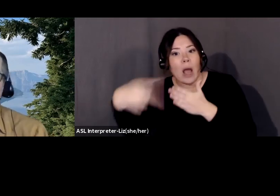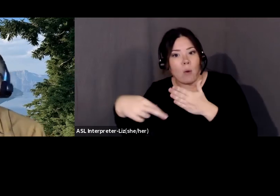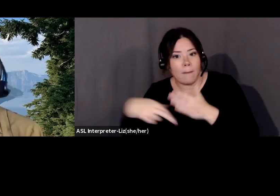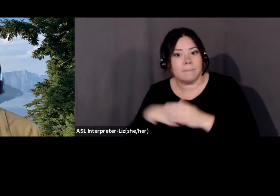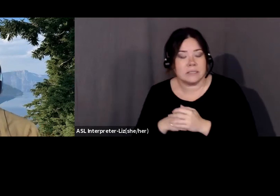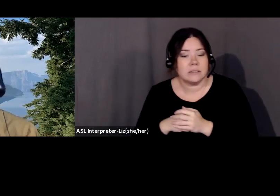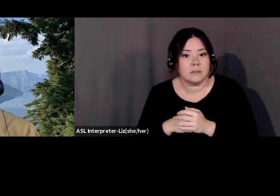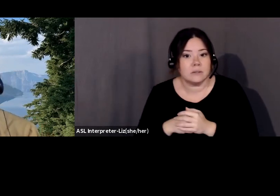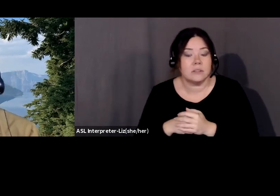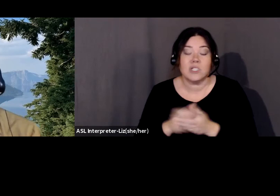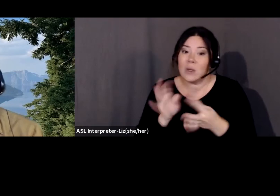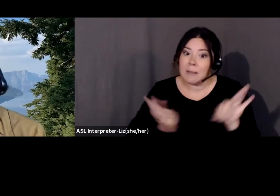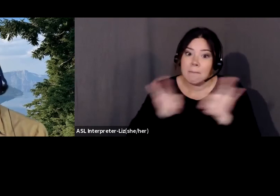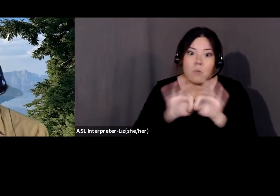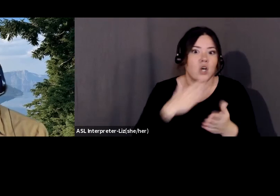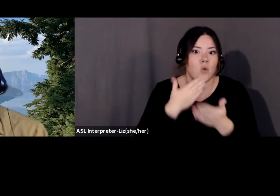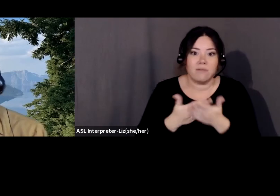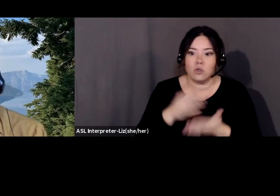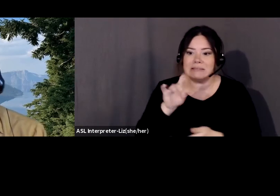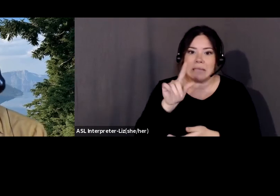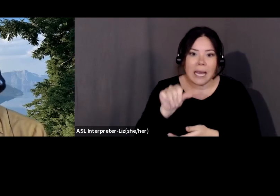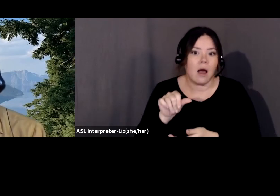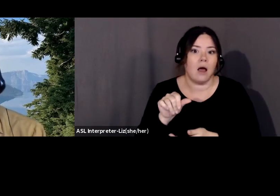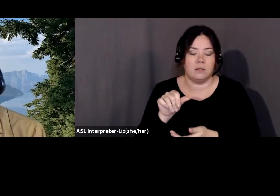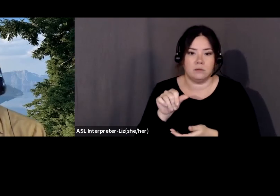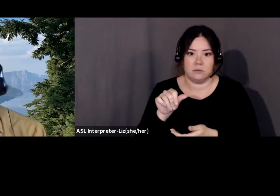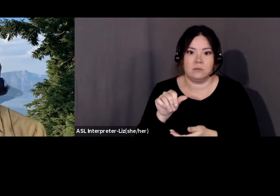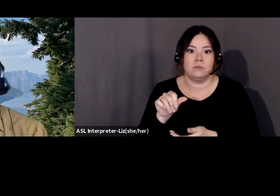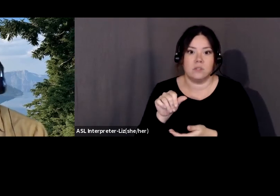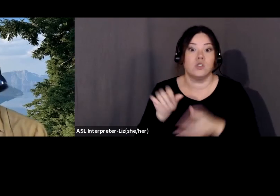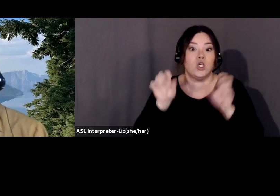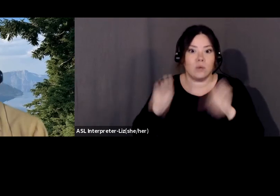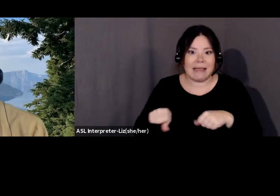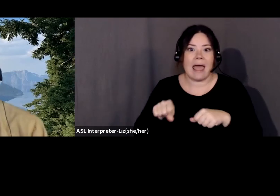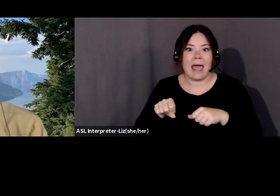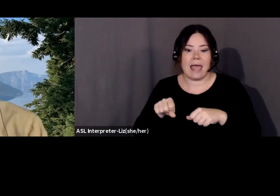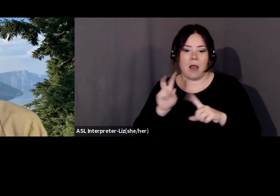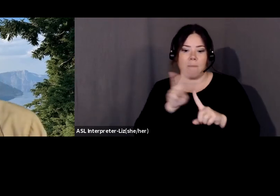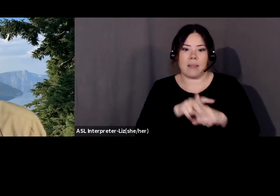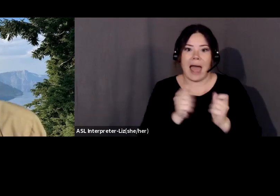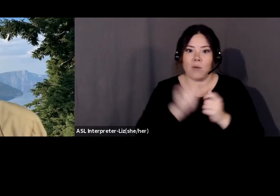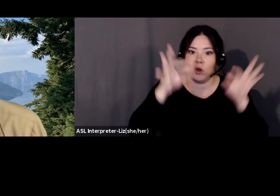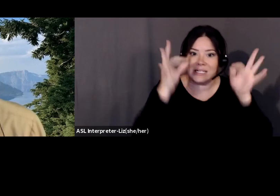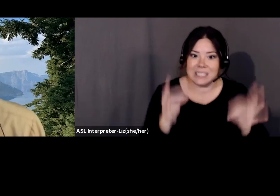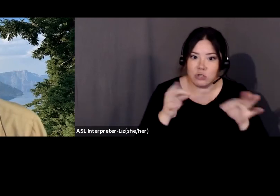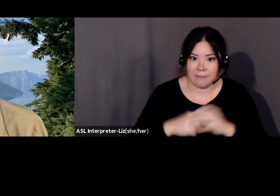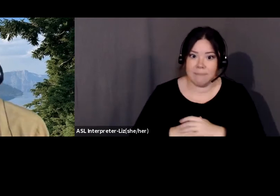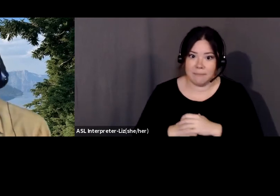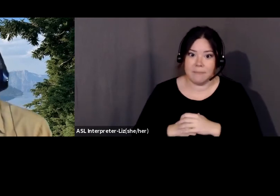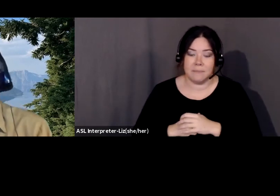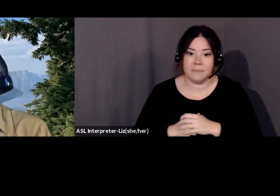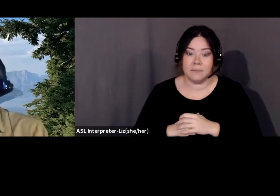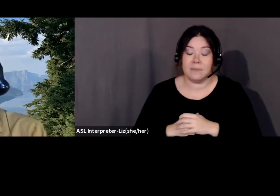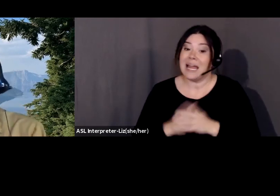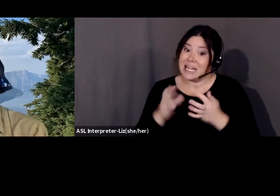and that you have so you can have collective database decisions. It's also important that you share that data with